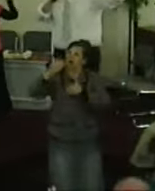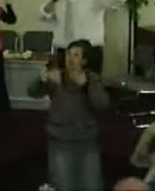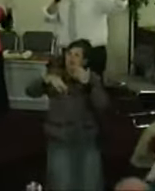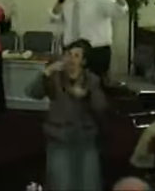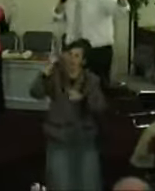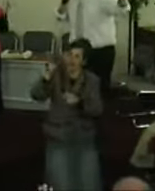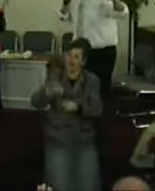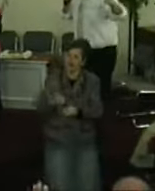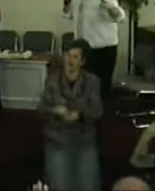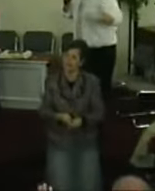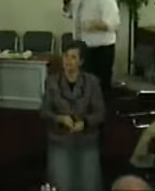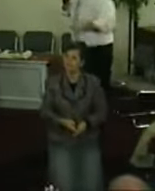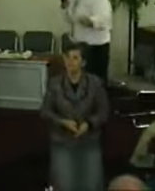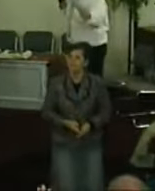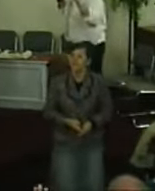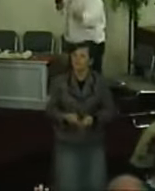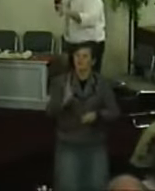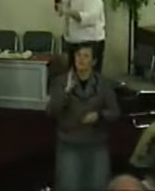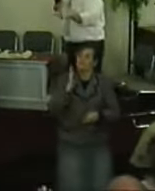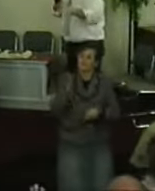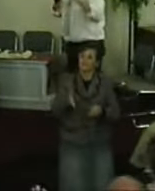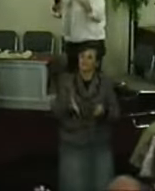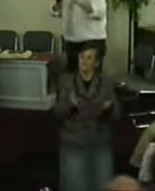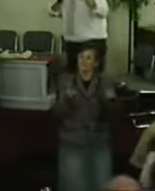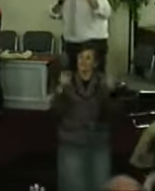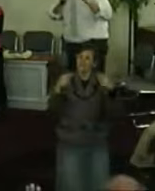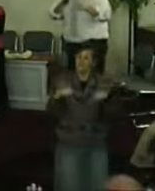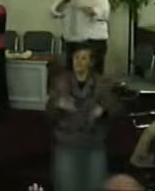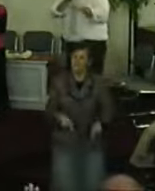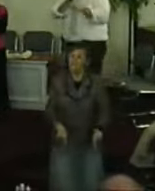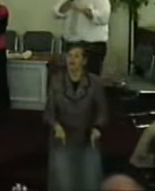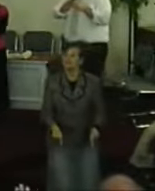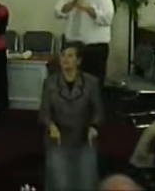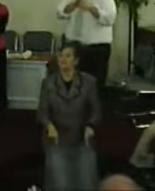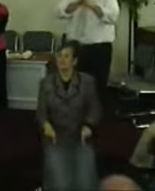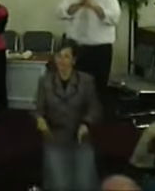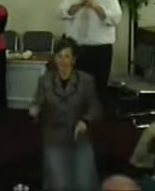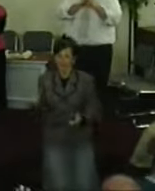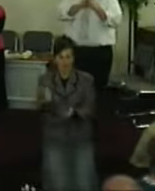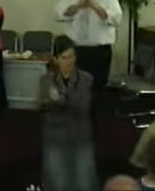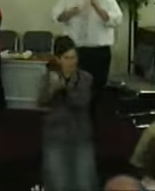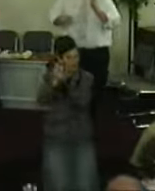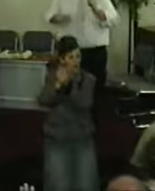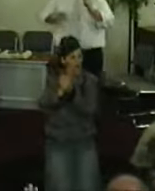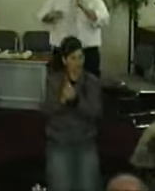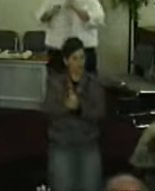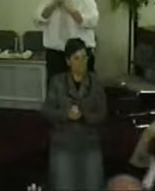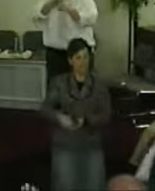Call on your name. Will you visit this place by your